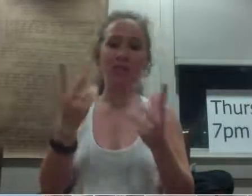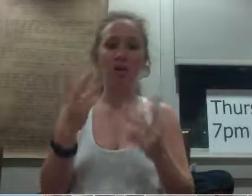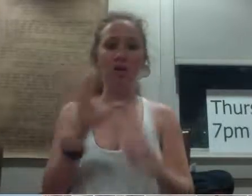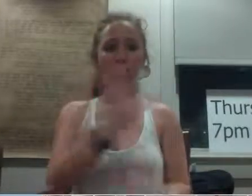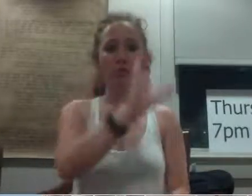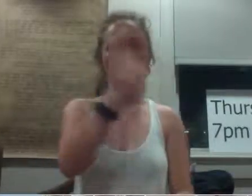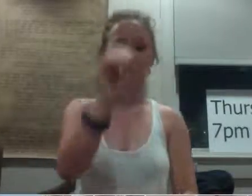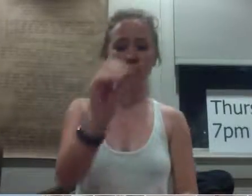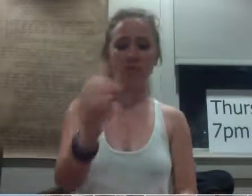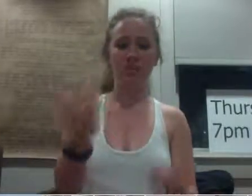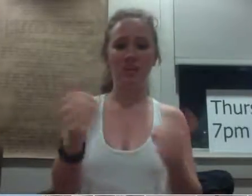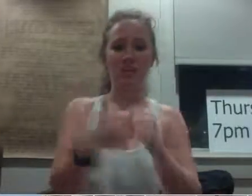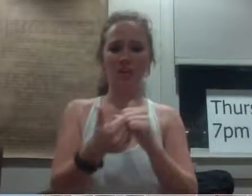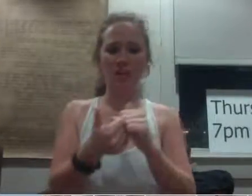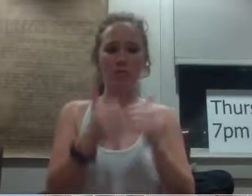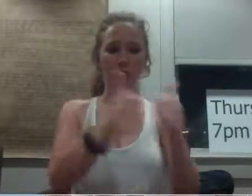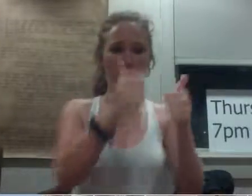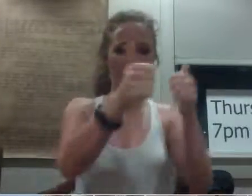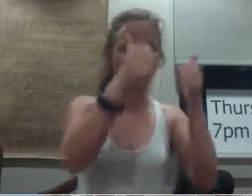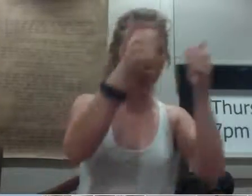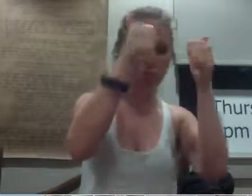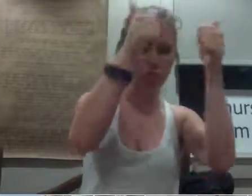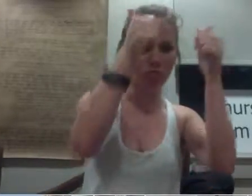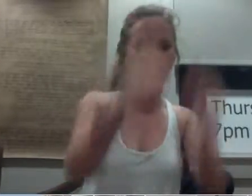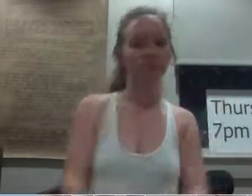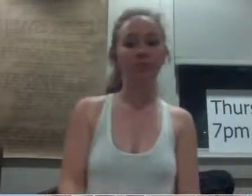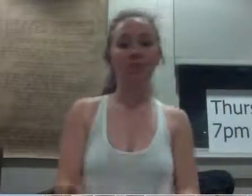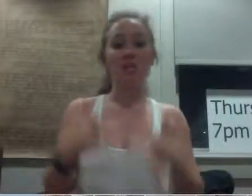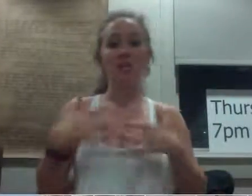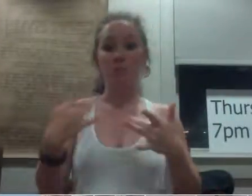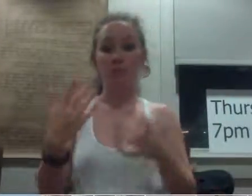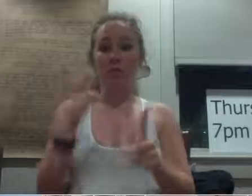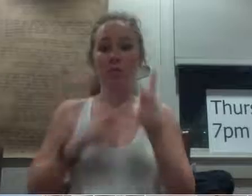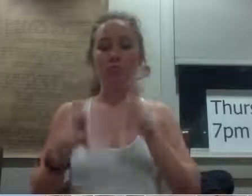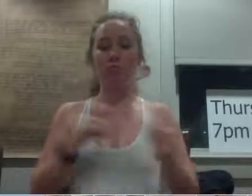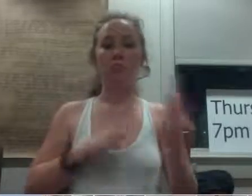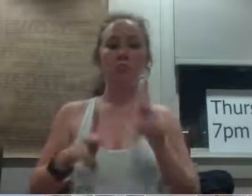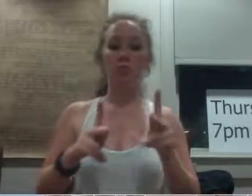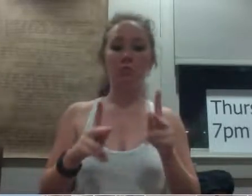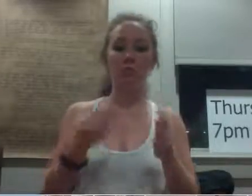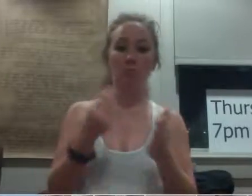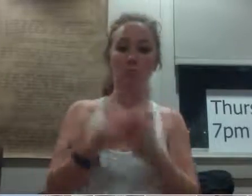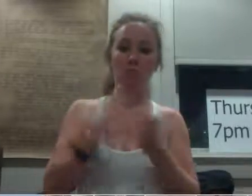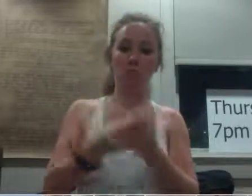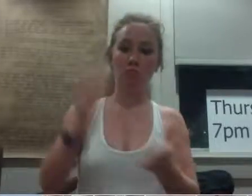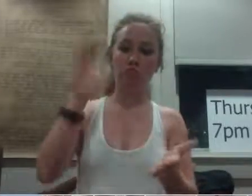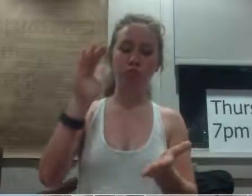It's really needed to be studied, a company and how they've developed. Typically people